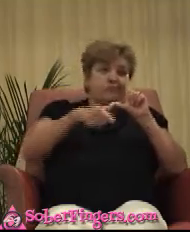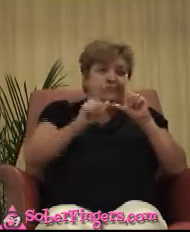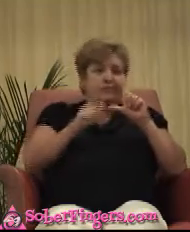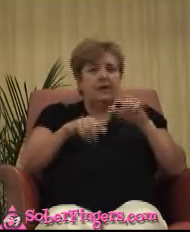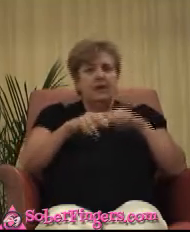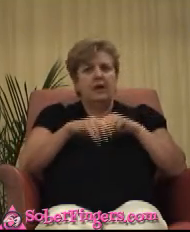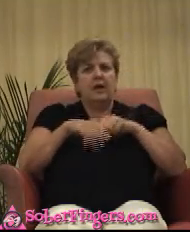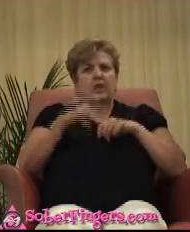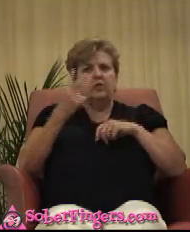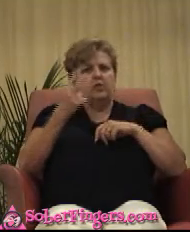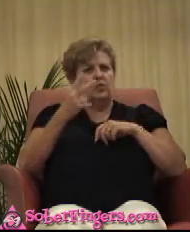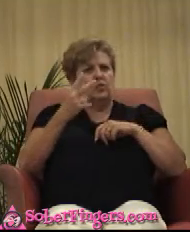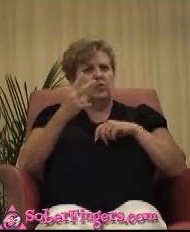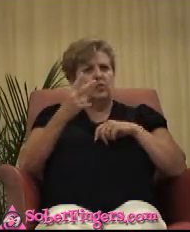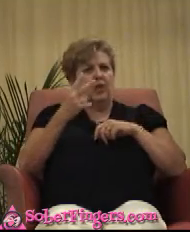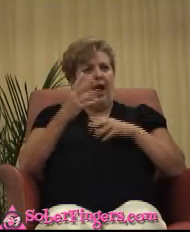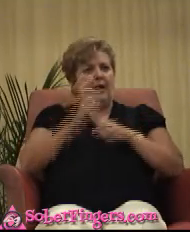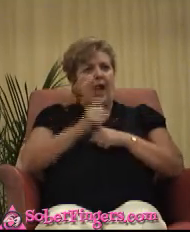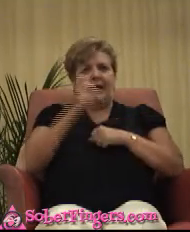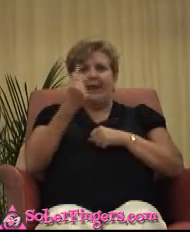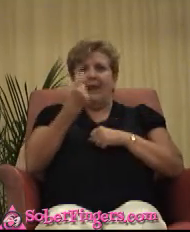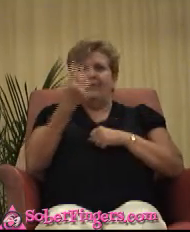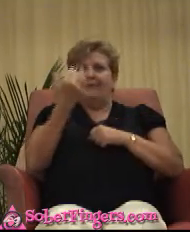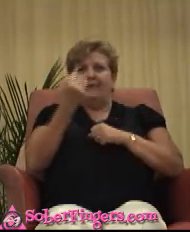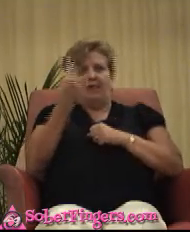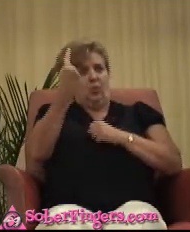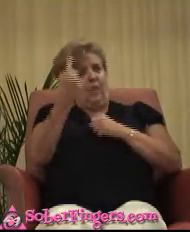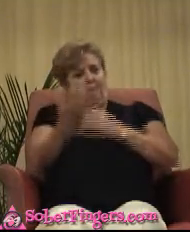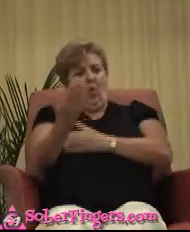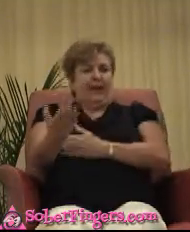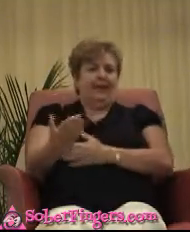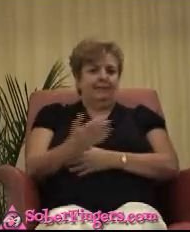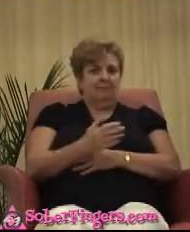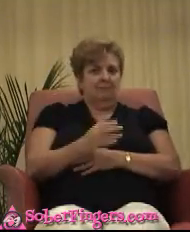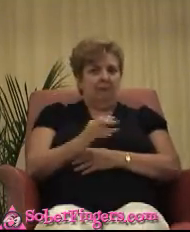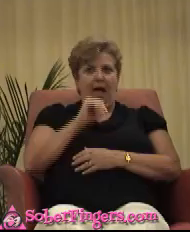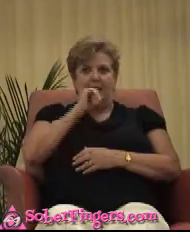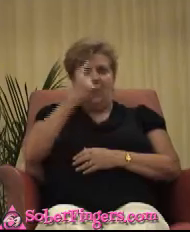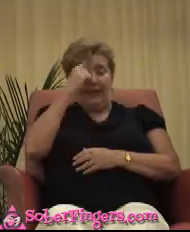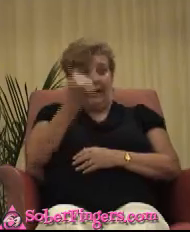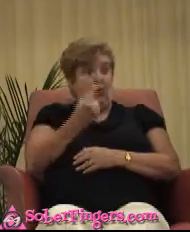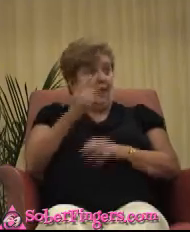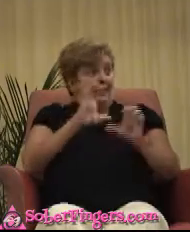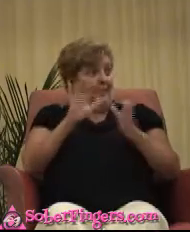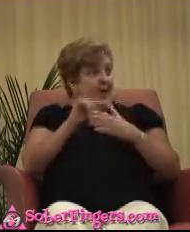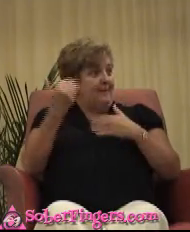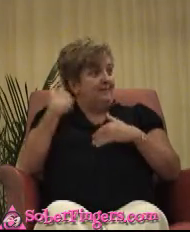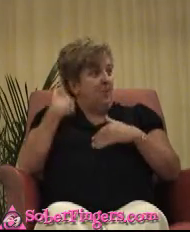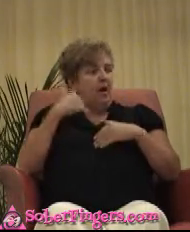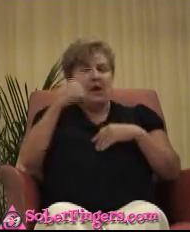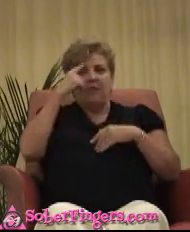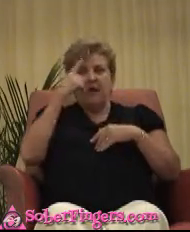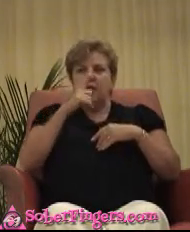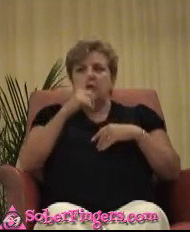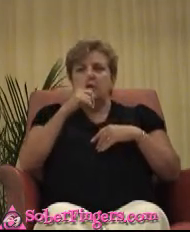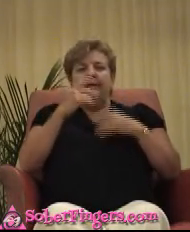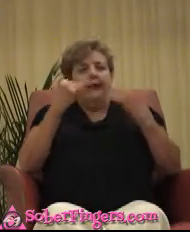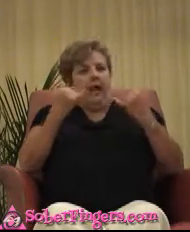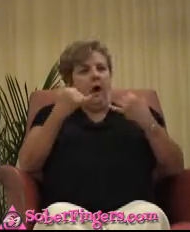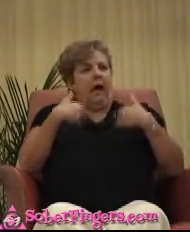think that had ever been done before. And I came back and I thought, that's great. Who's going to hire me? Nobody. Everybody knows my name.